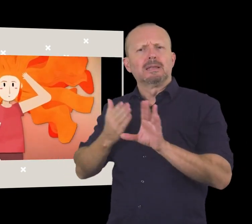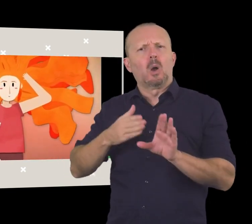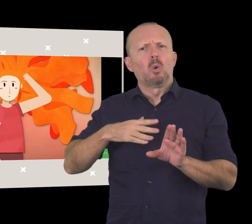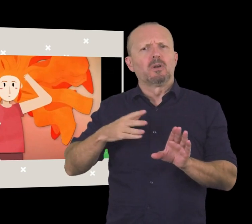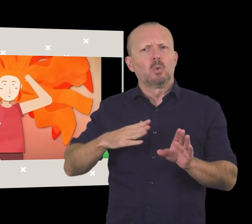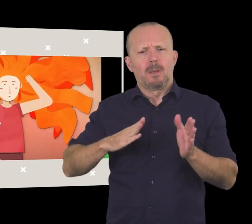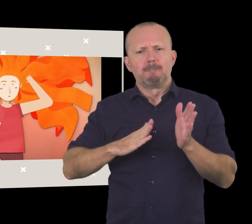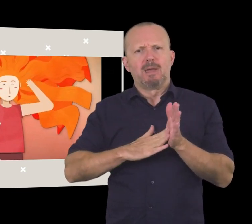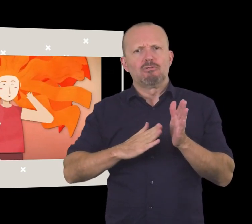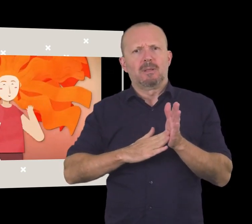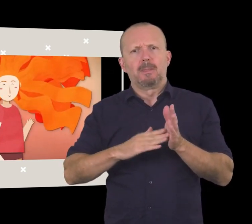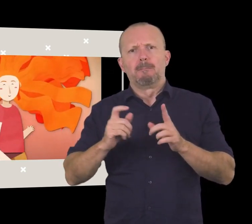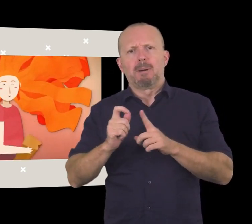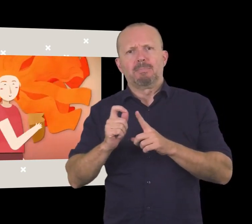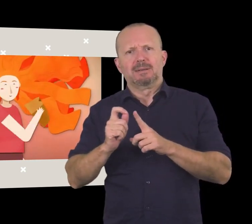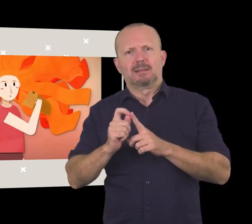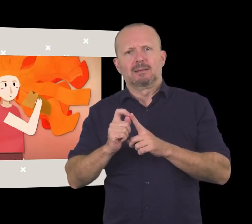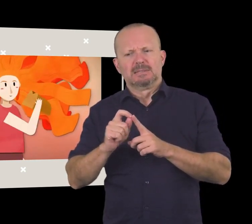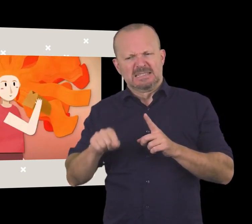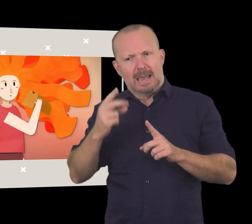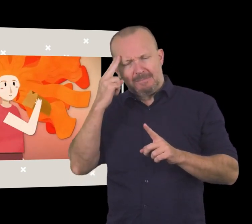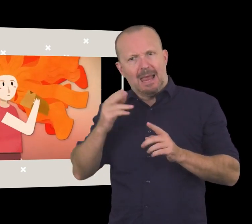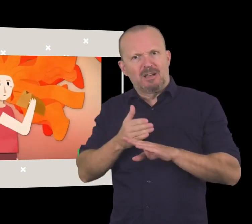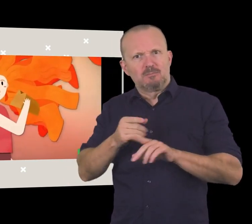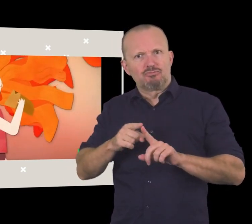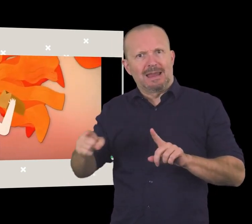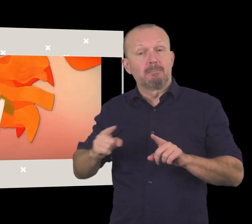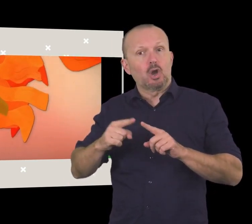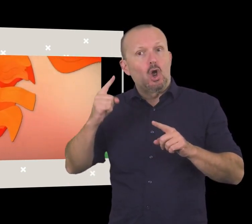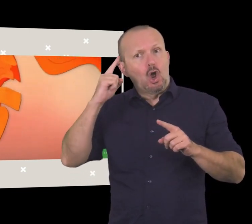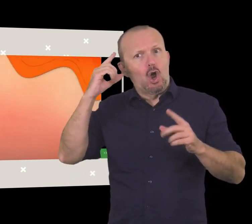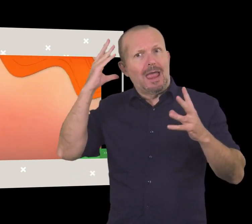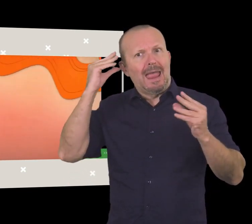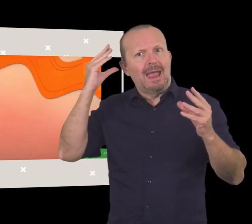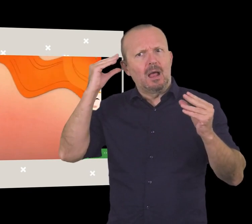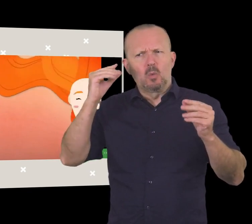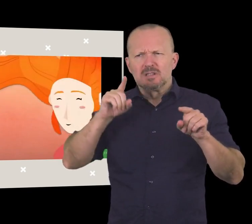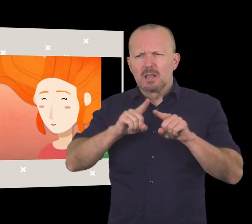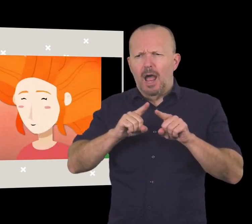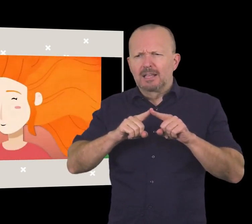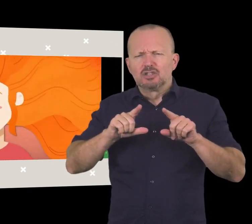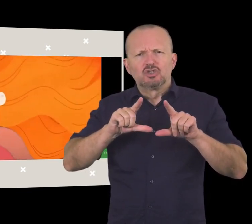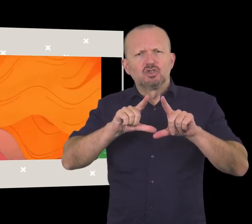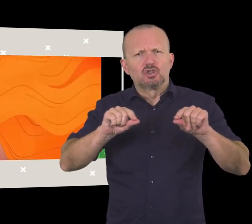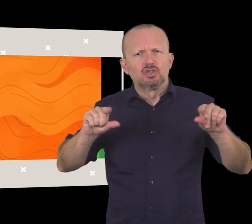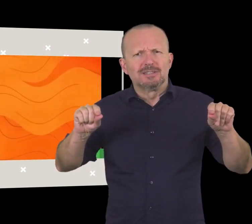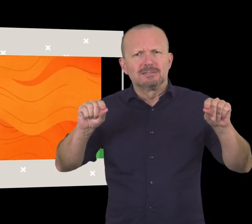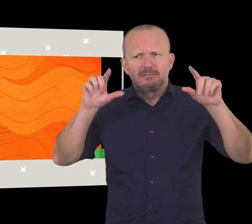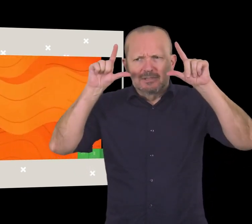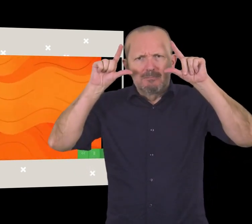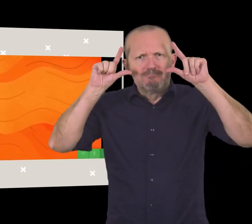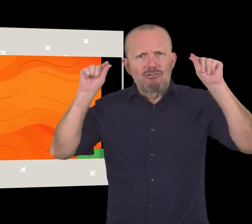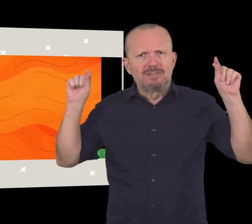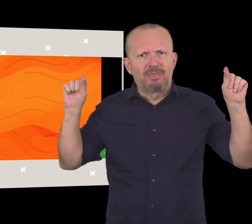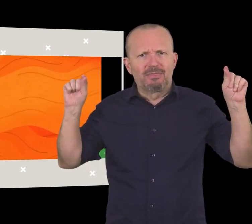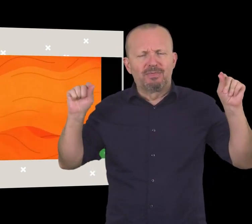called Meredith Pumpernickel, like the bread. And her hair was like little dough sausages coming out